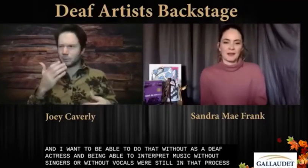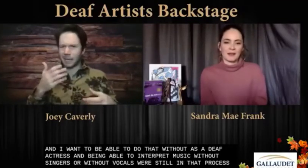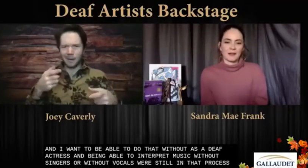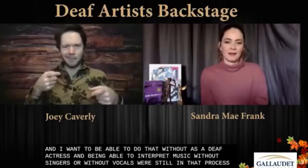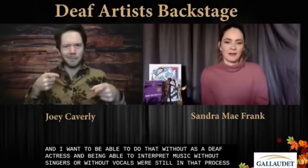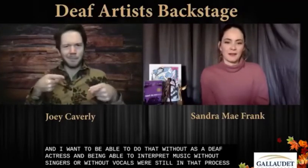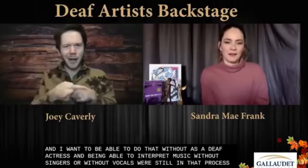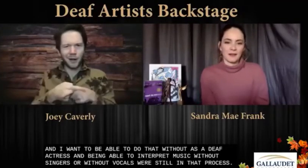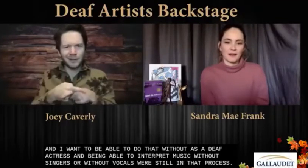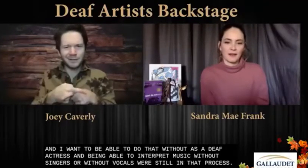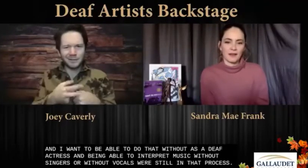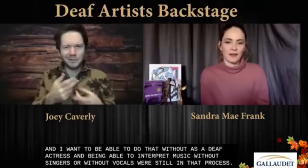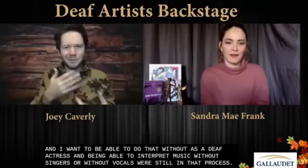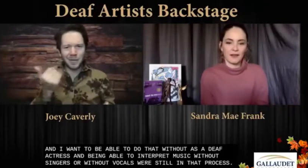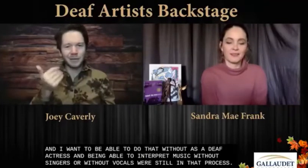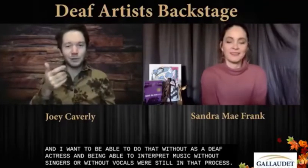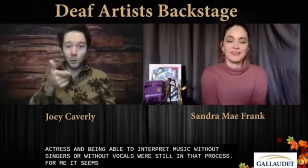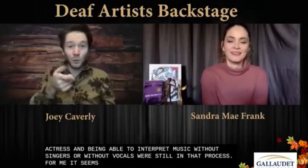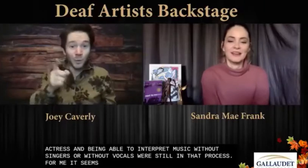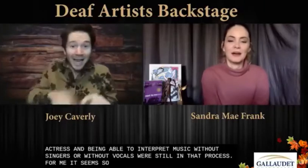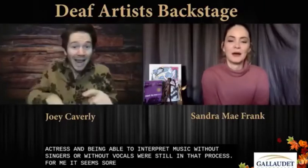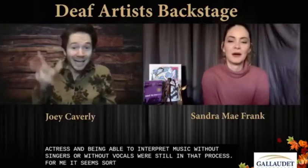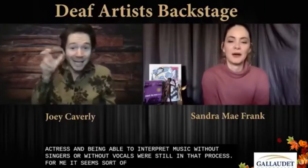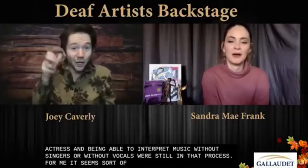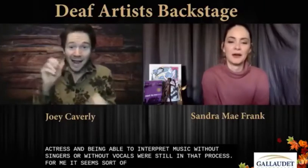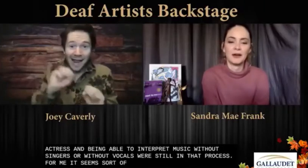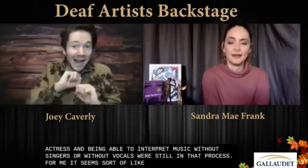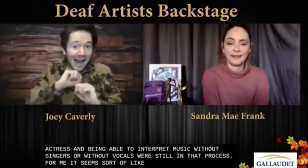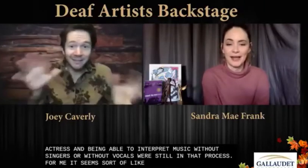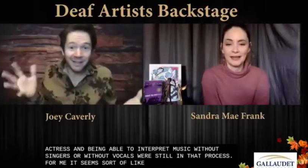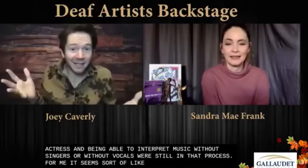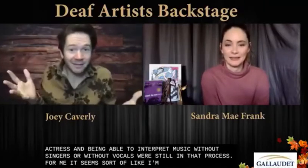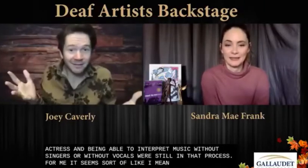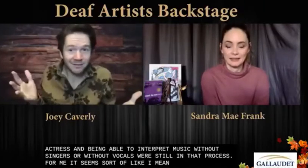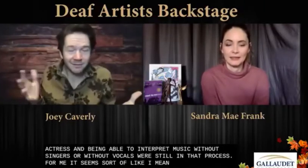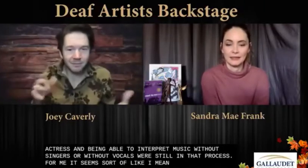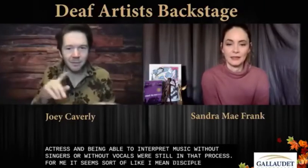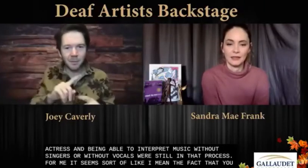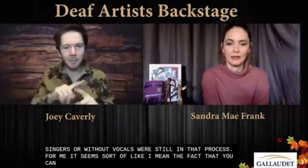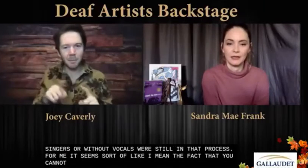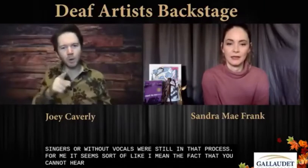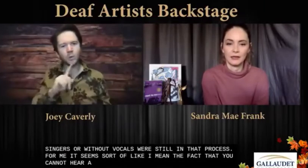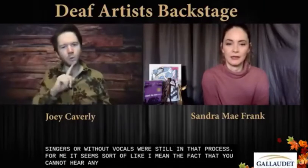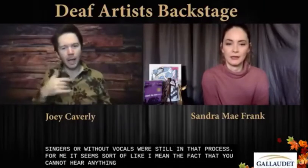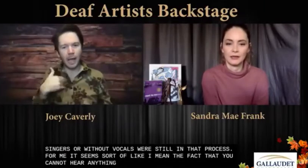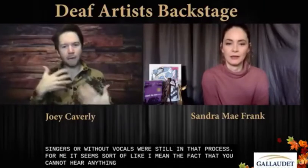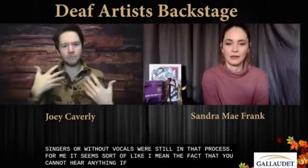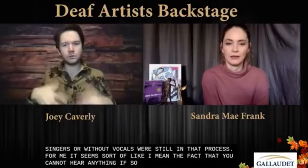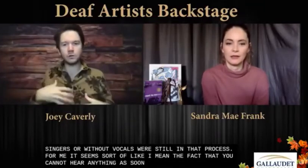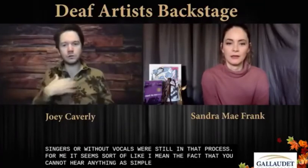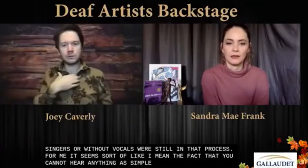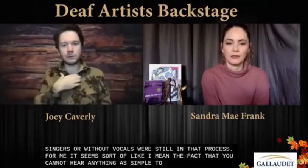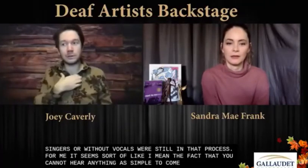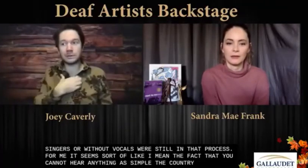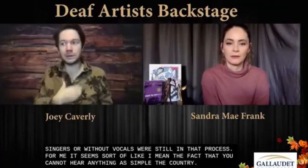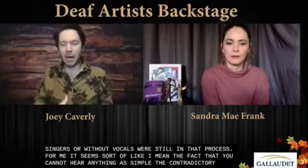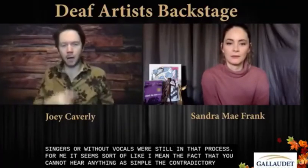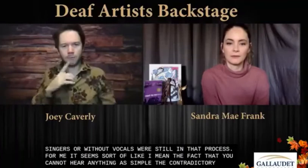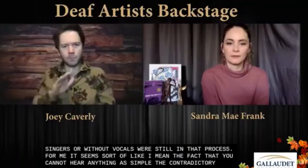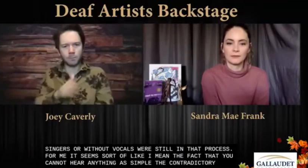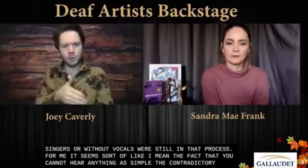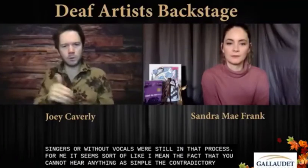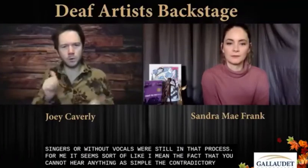for me it seems sort of like I mean the fact that you cannot hear anything it's still a little bit contradictory